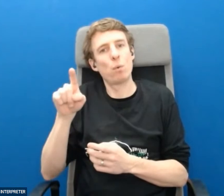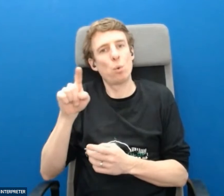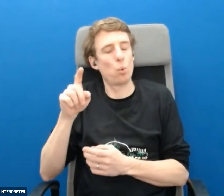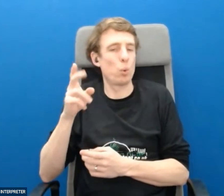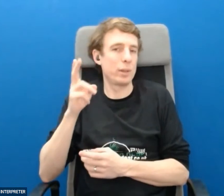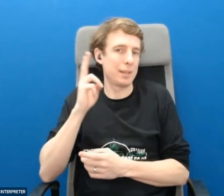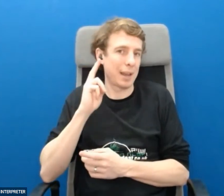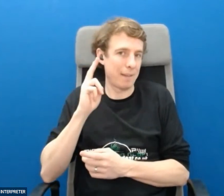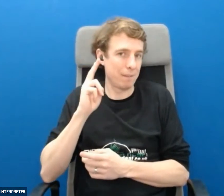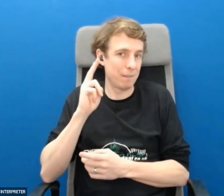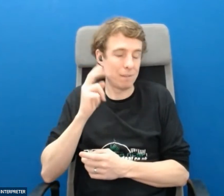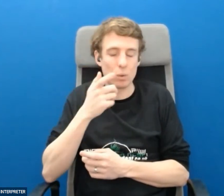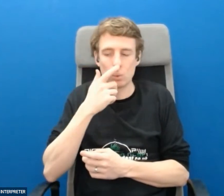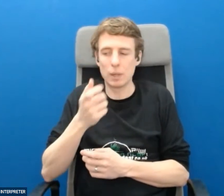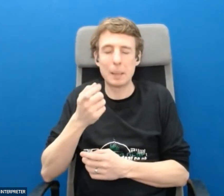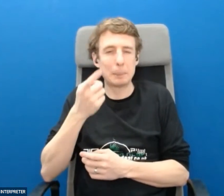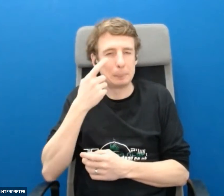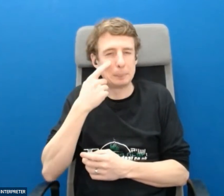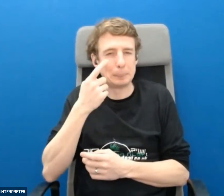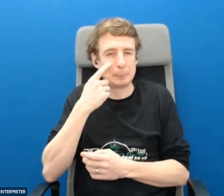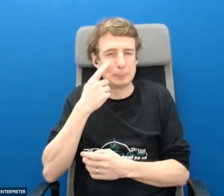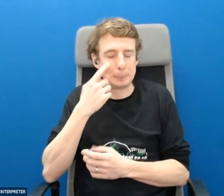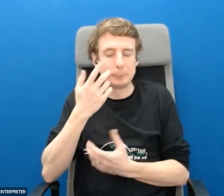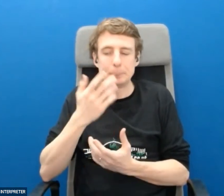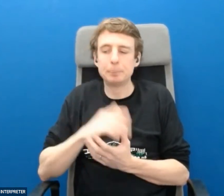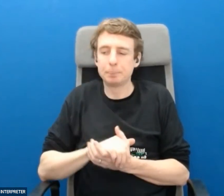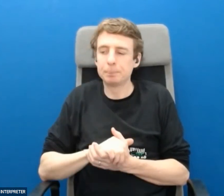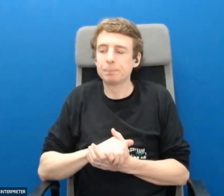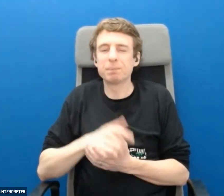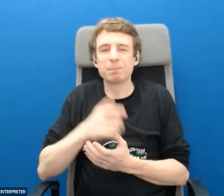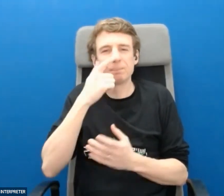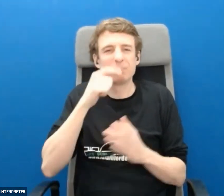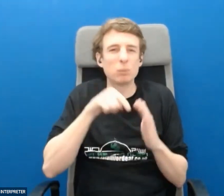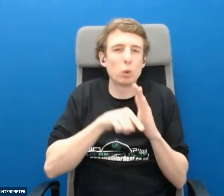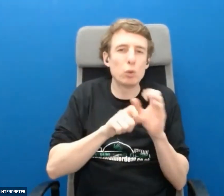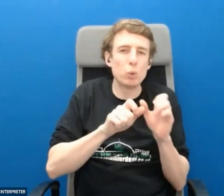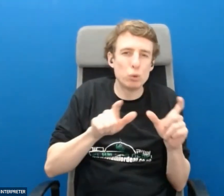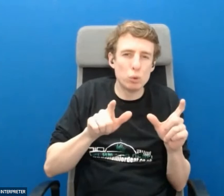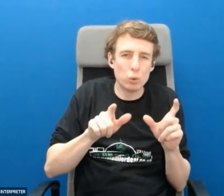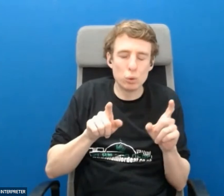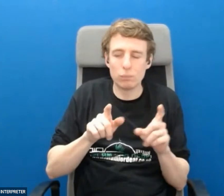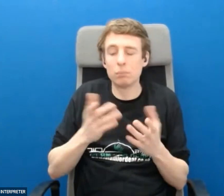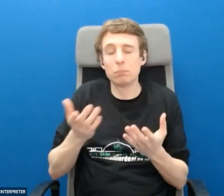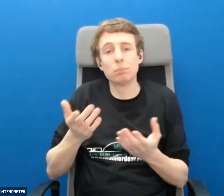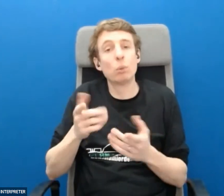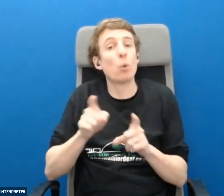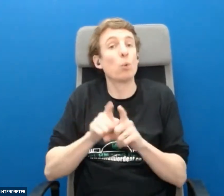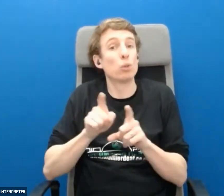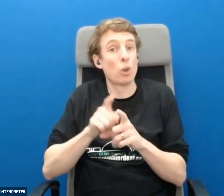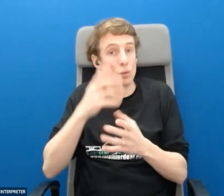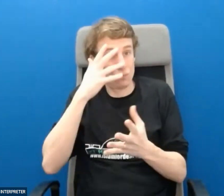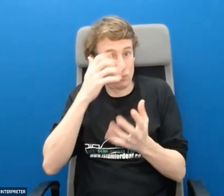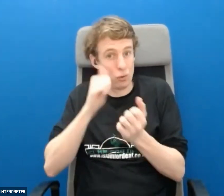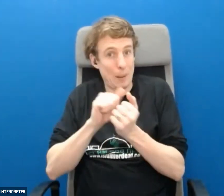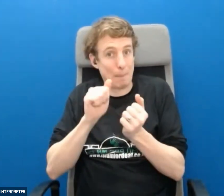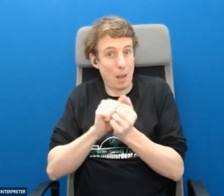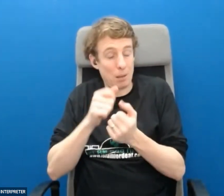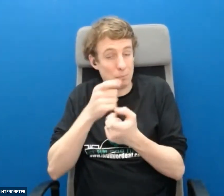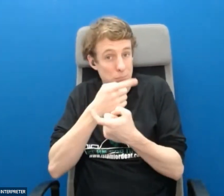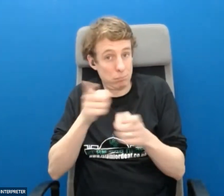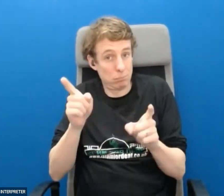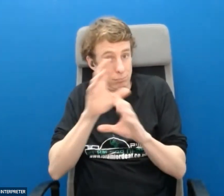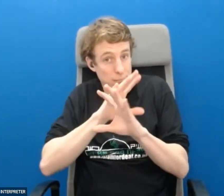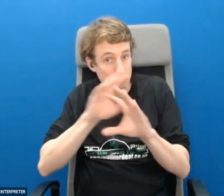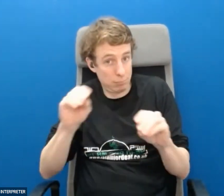one of them, inshallah. Just a quick reminder that we will be doing the Taraweeh for Deaf at Milton